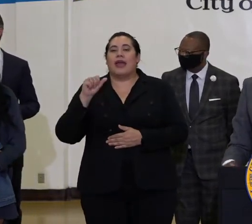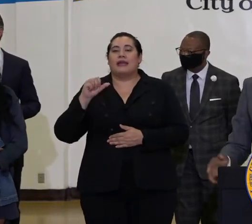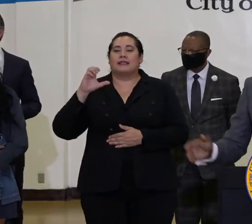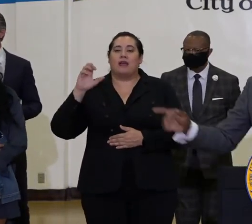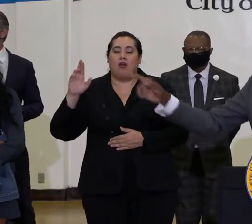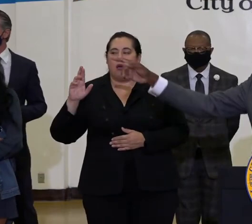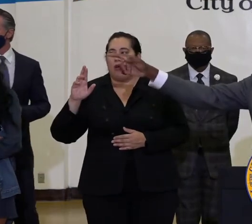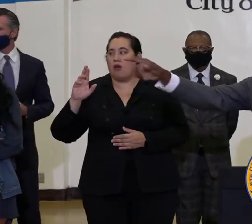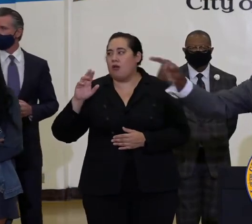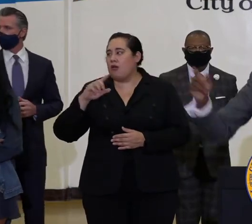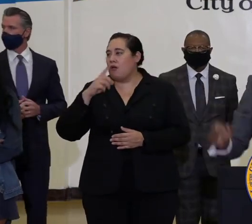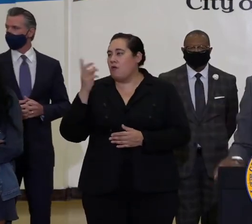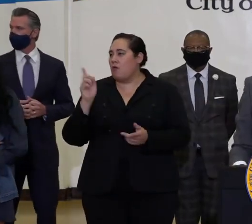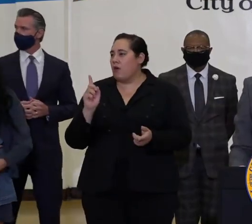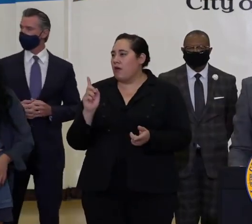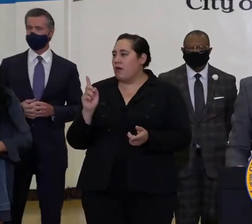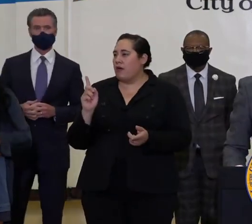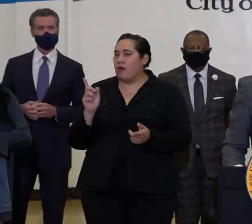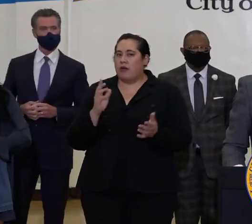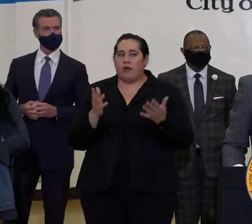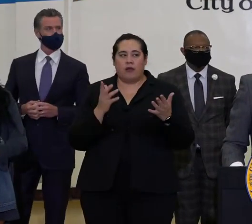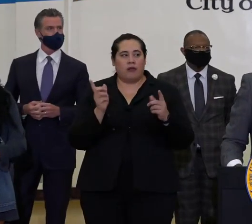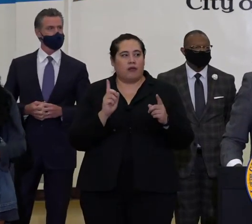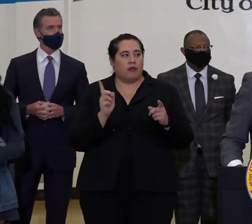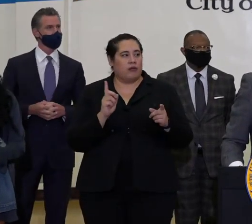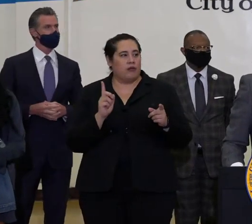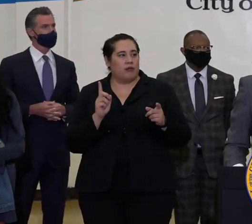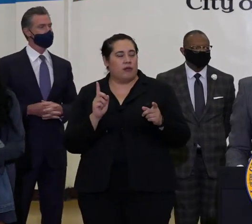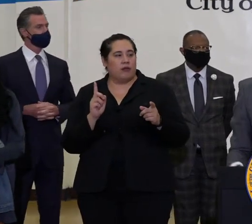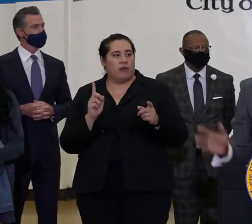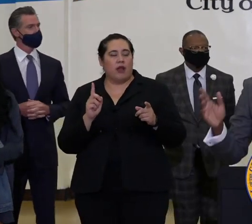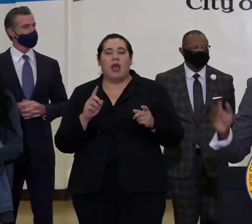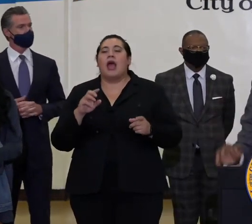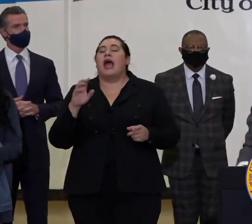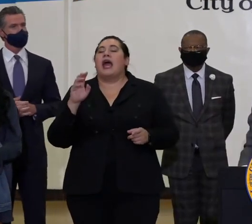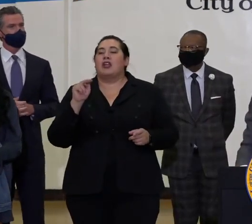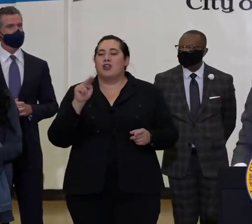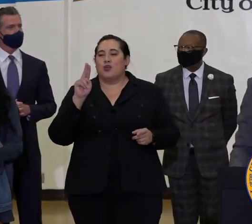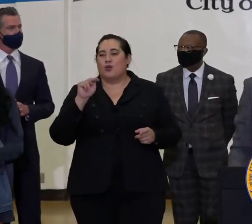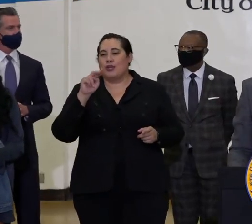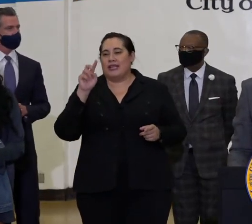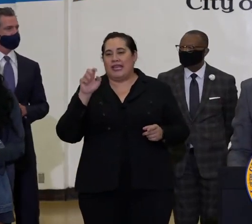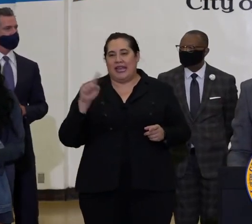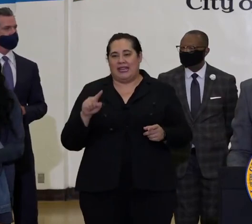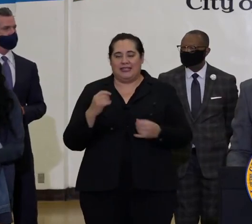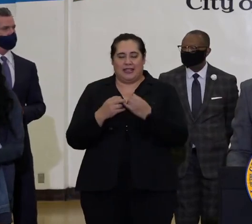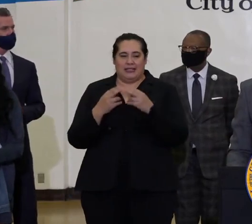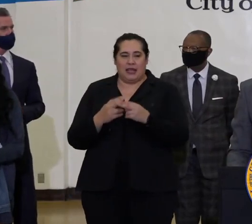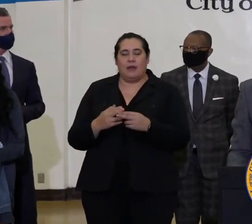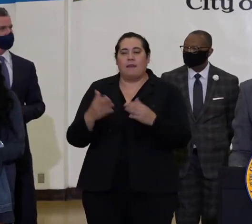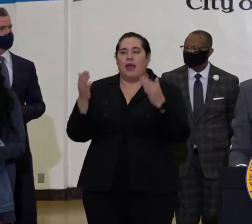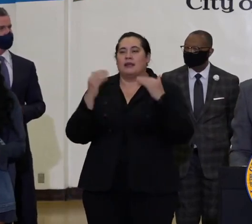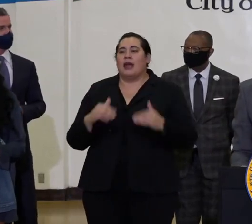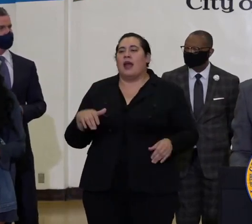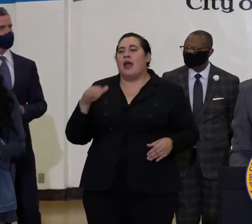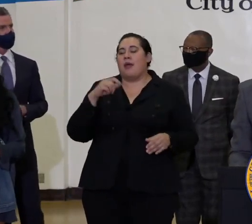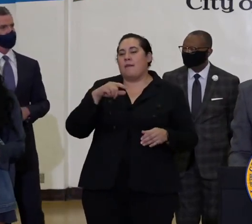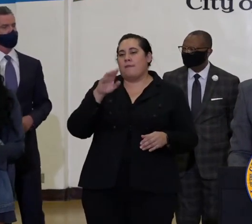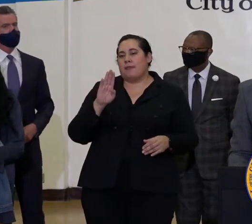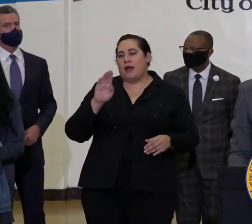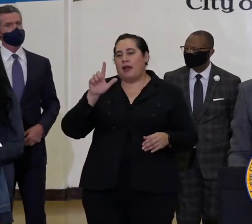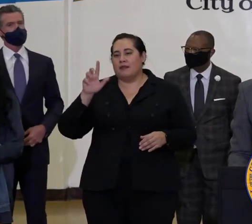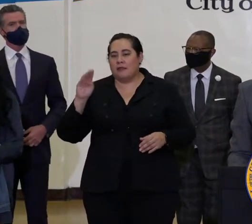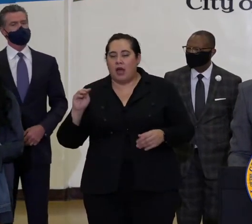ACR, where's Mr. Nunez? But anyway, Anti-Police Terror Project, Black Lives